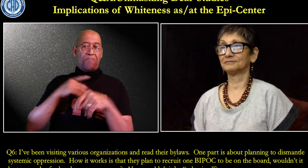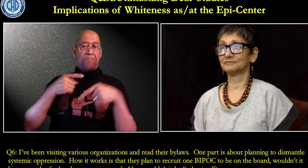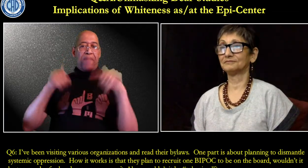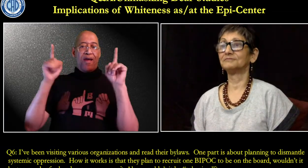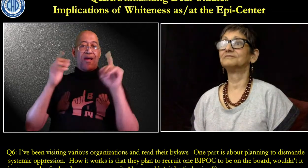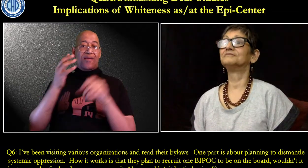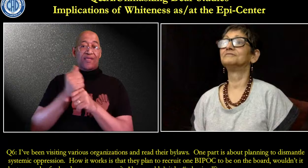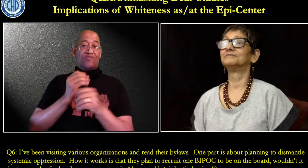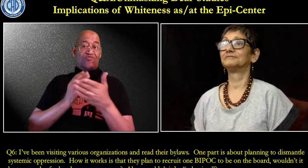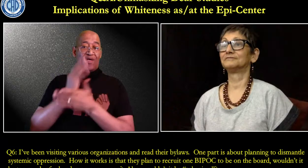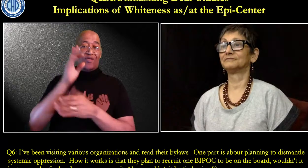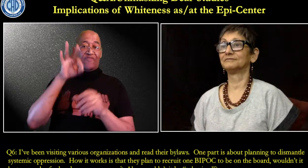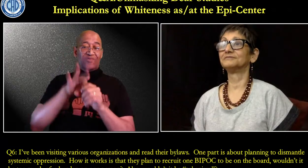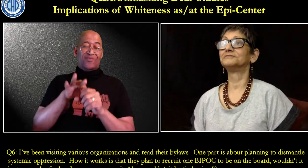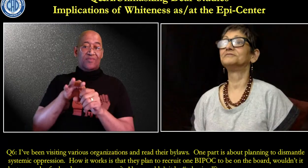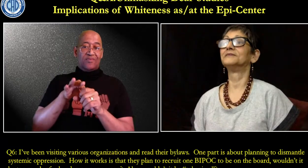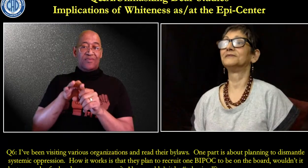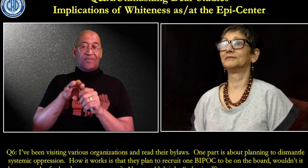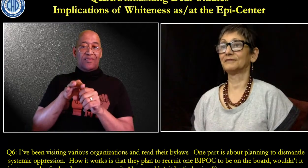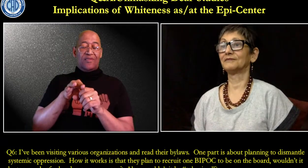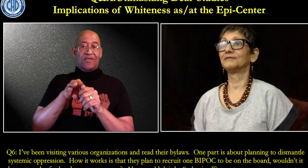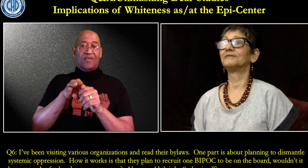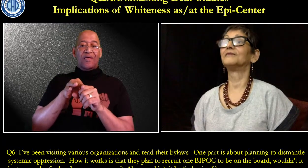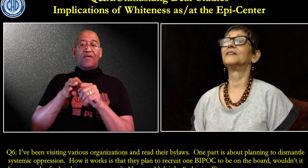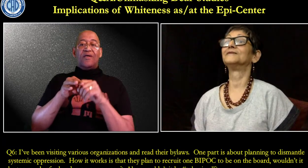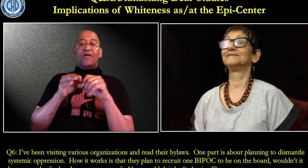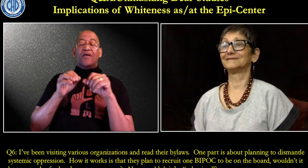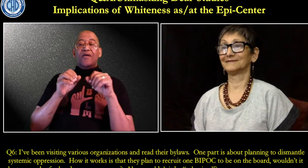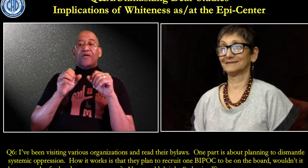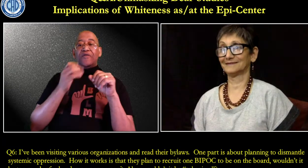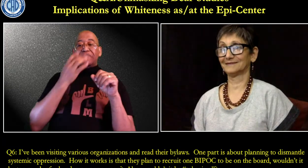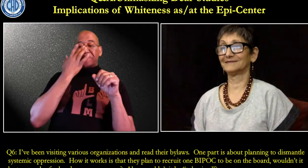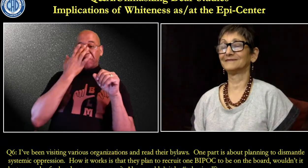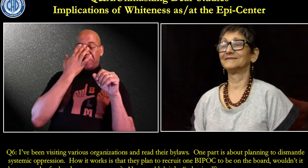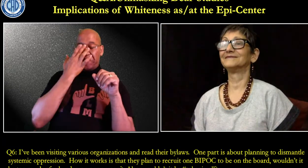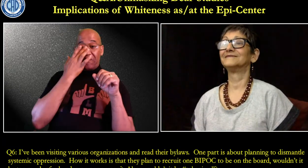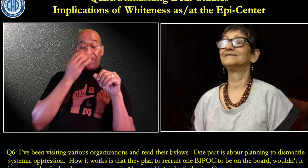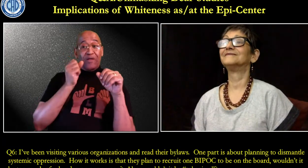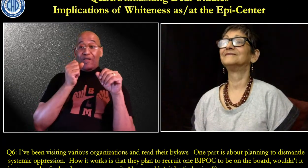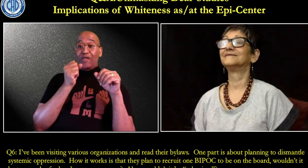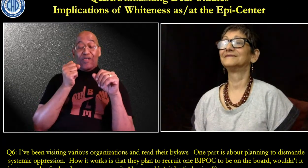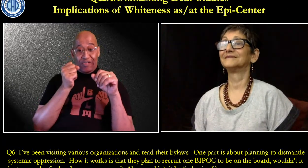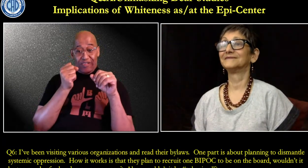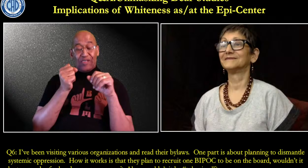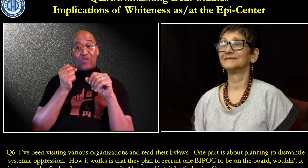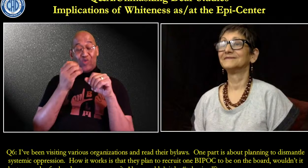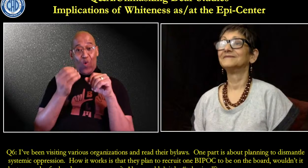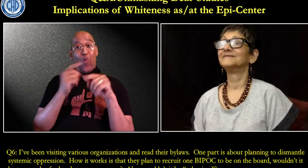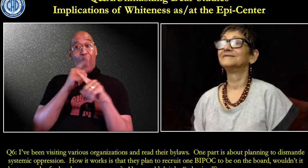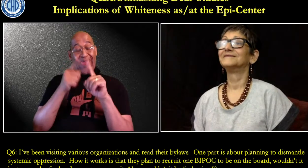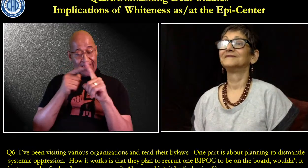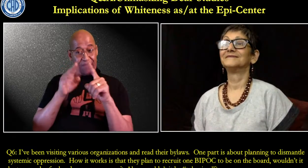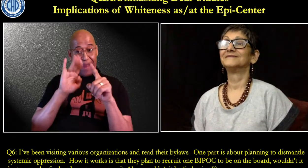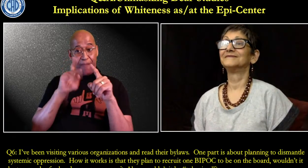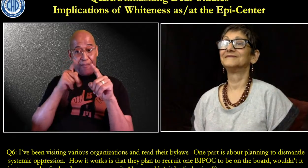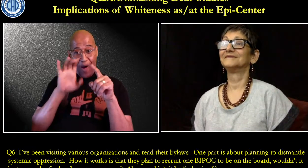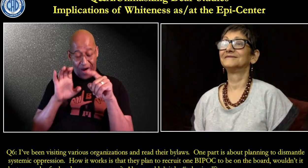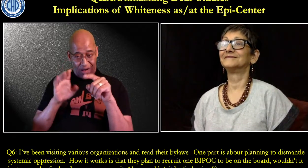1965 was actually the time when finally the Deaf Black were able to vote.